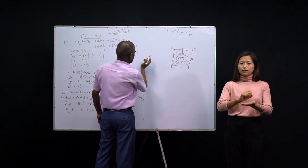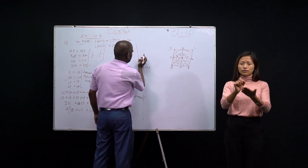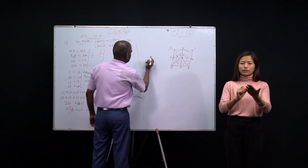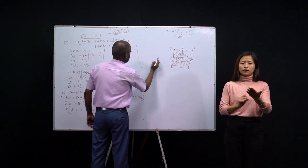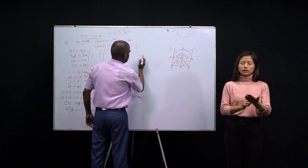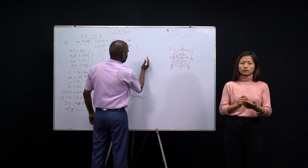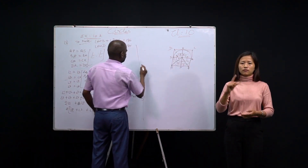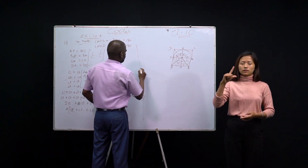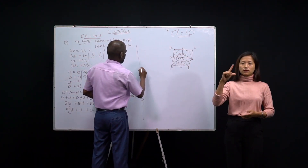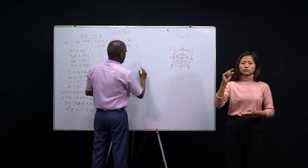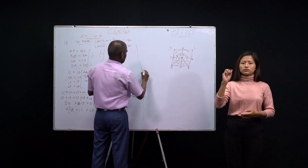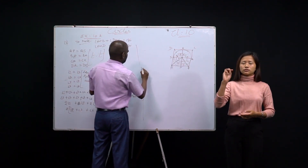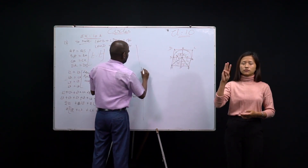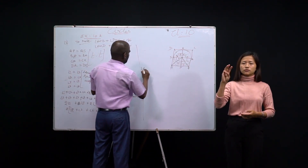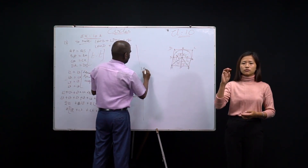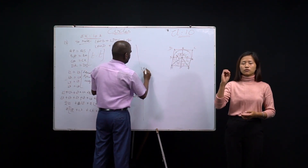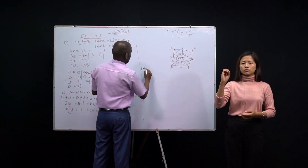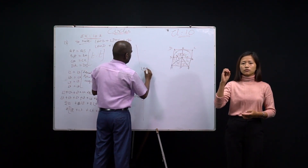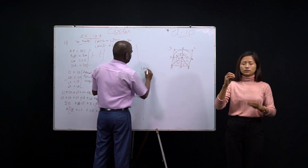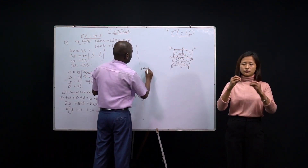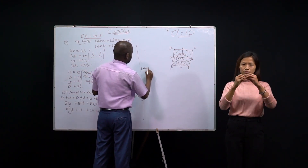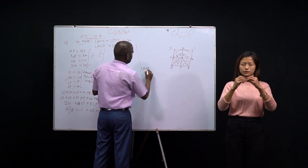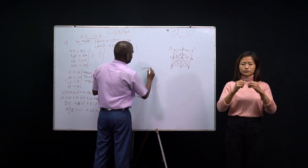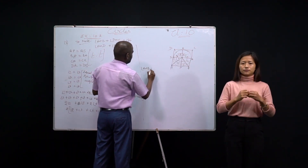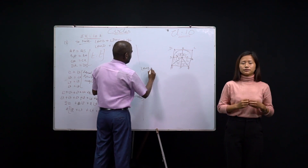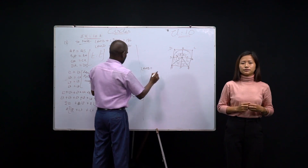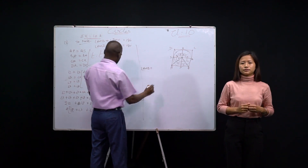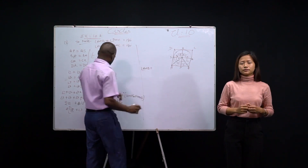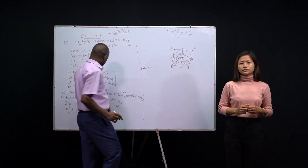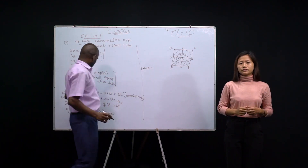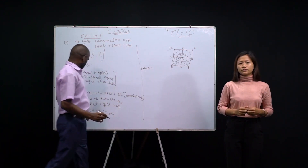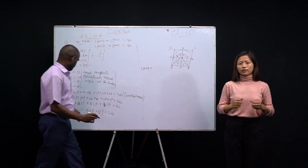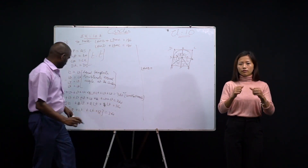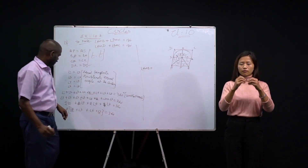AOB, isn't it? So angle AOB,